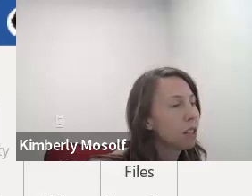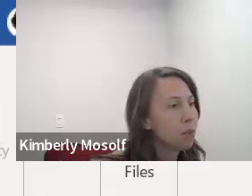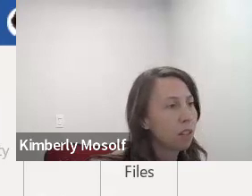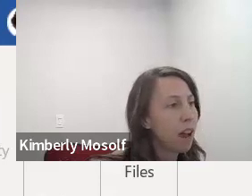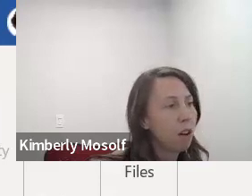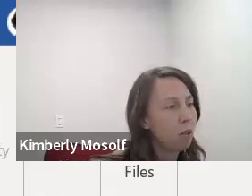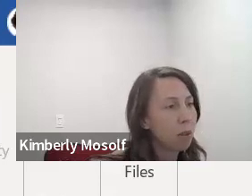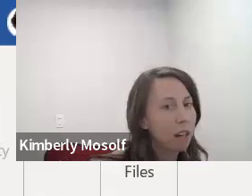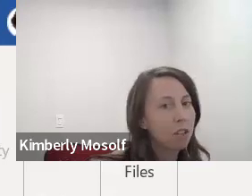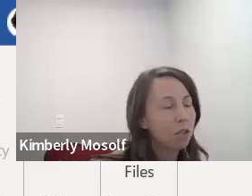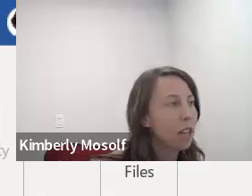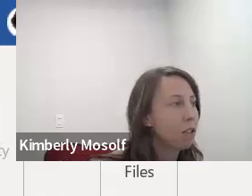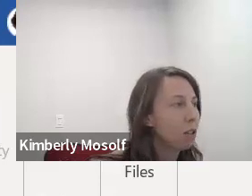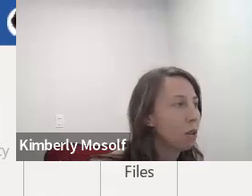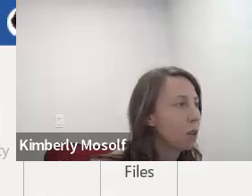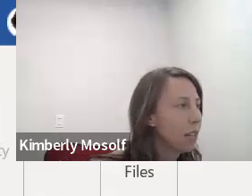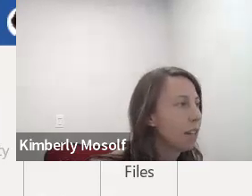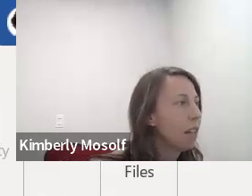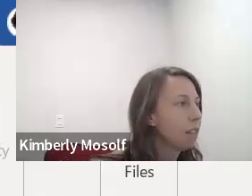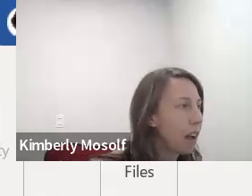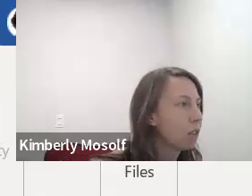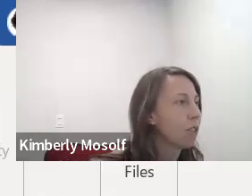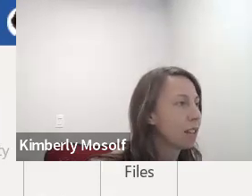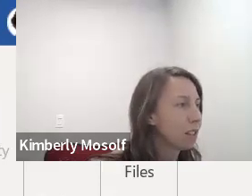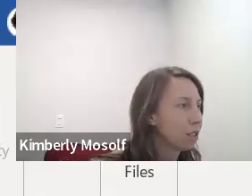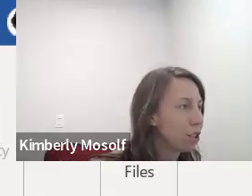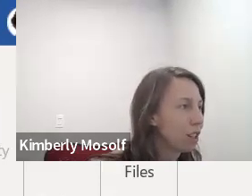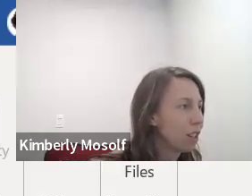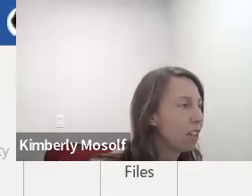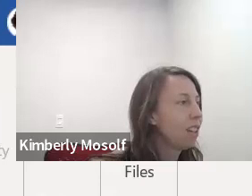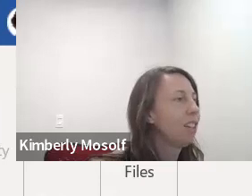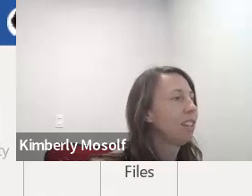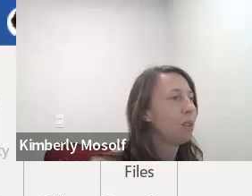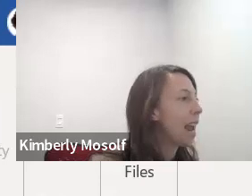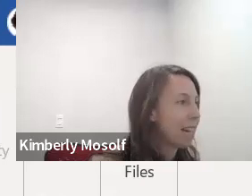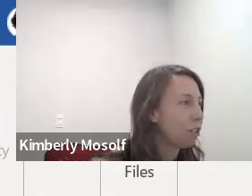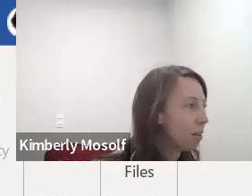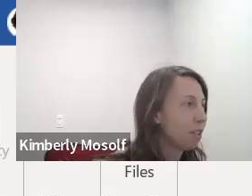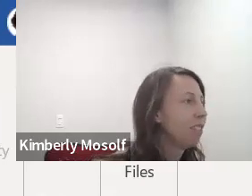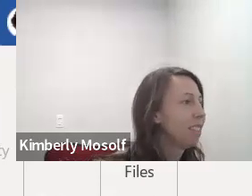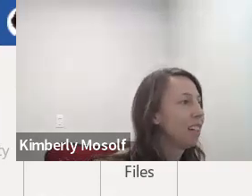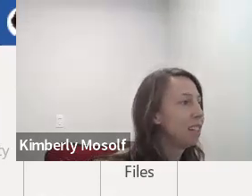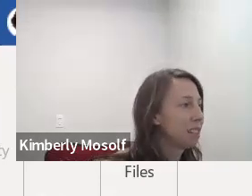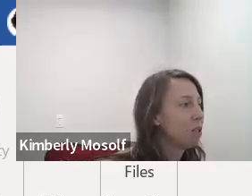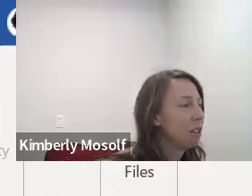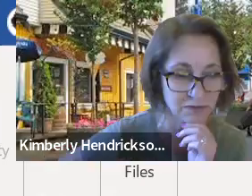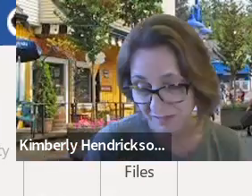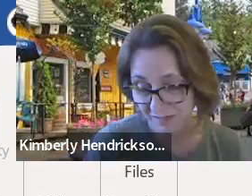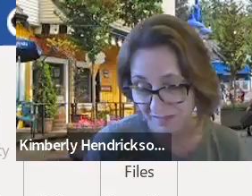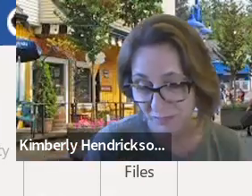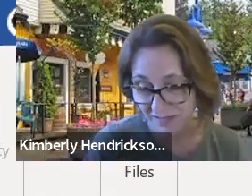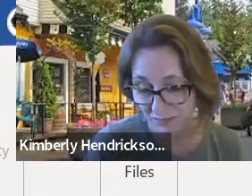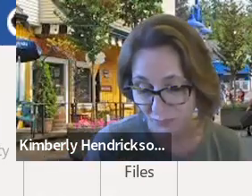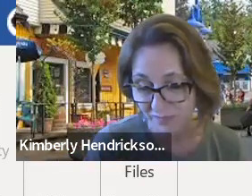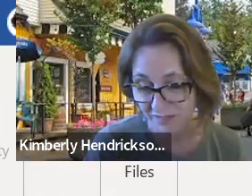the RCWs allow, I mean, under 1031-110, it allows for that discretion with any crime. It doesn't. Yeah, I